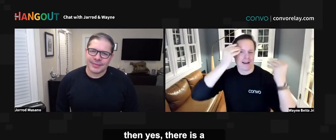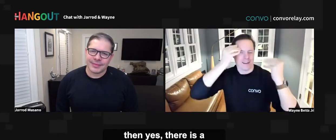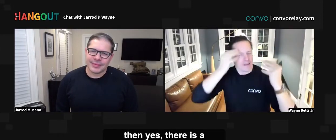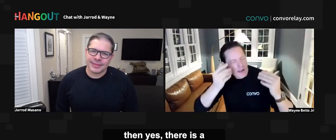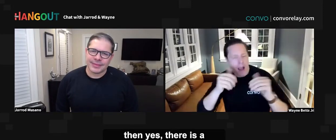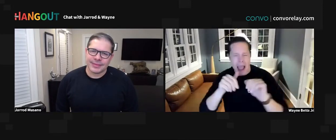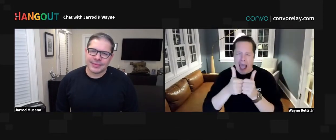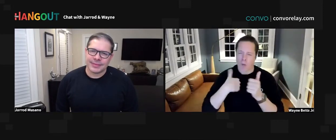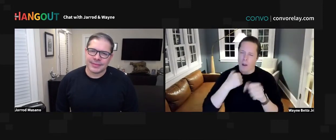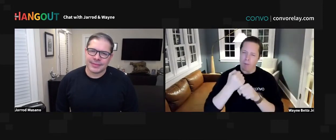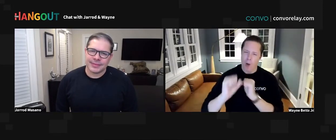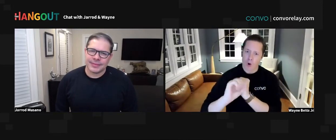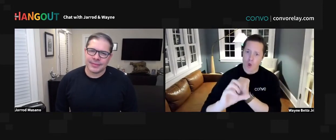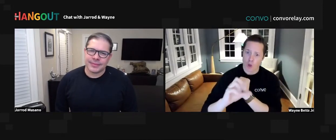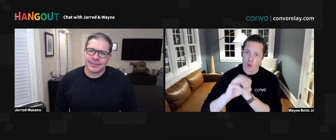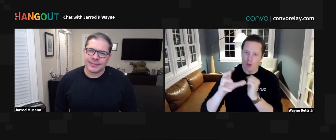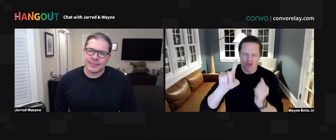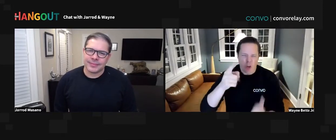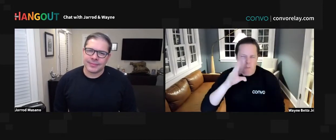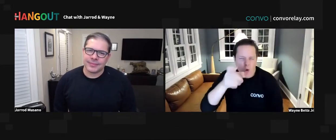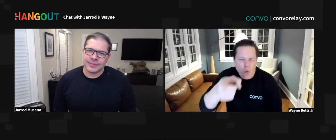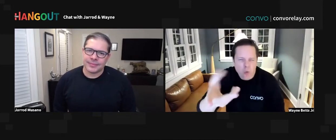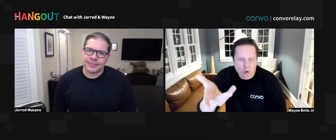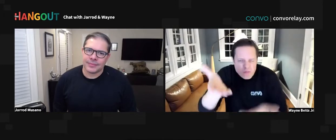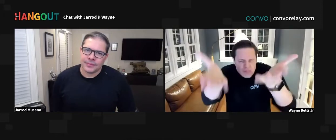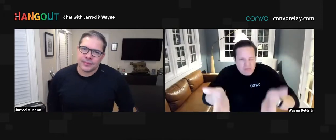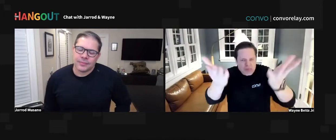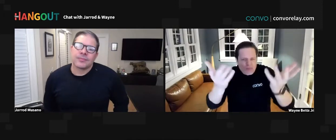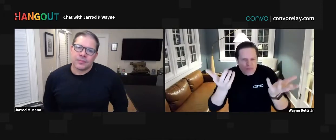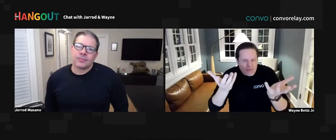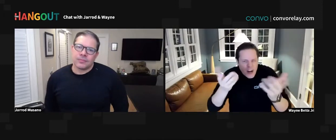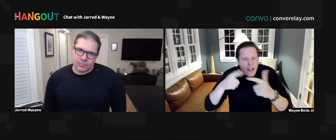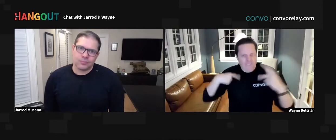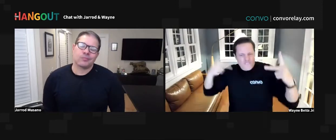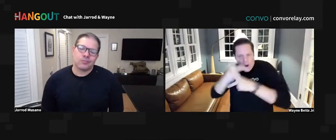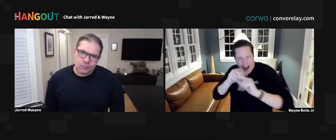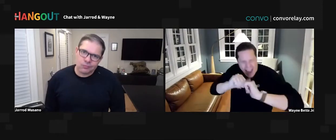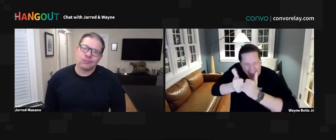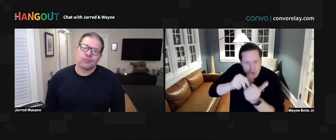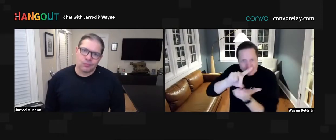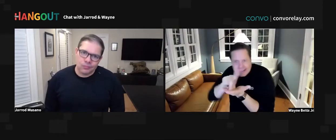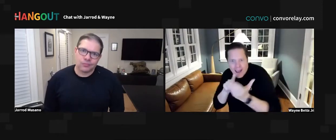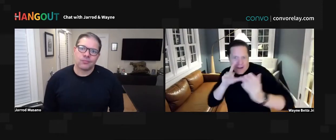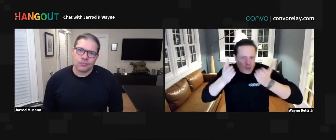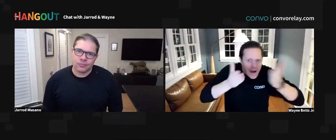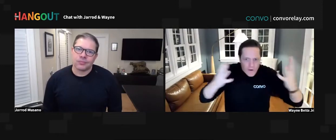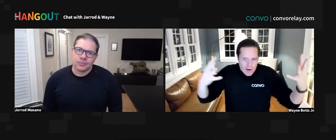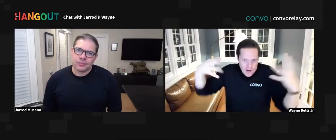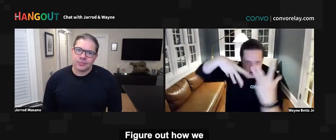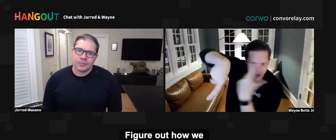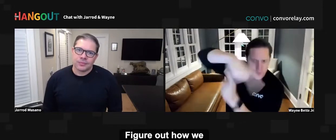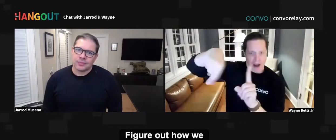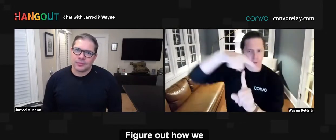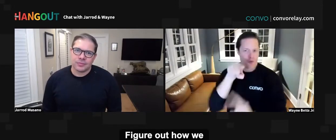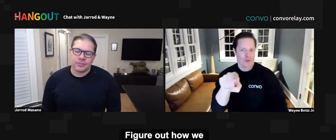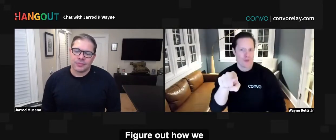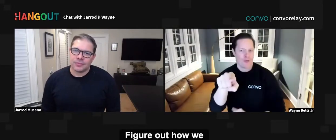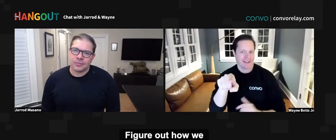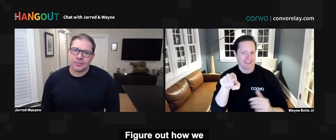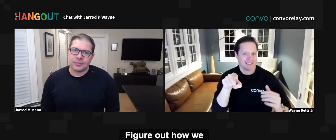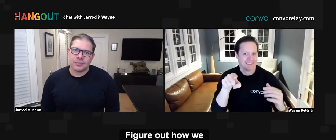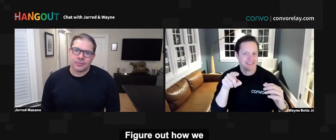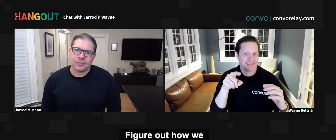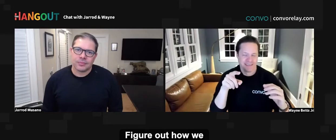is a communication breakdown. But that led me to thinking about how can I market? And it was like, be you. Figure out how we